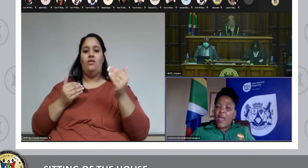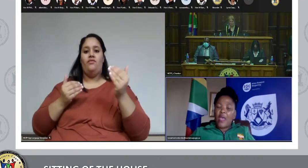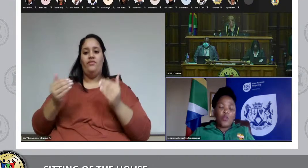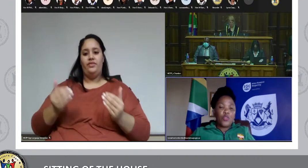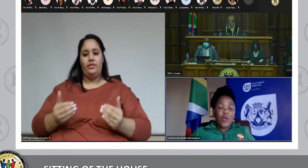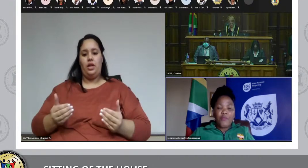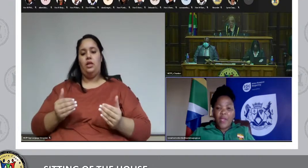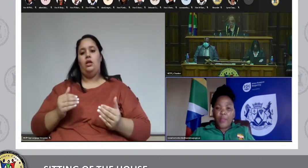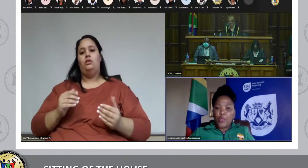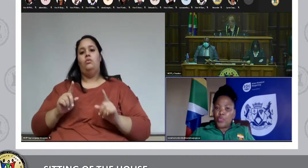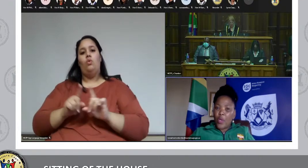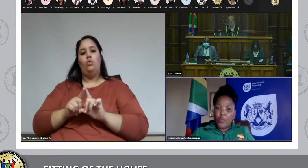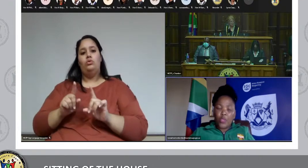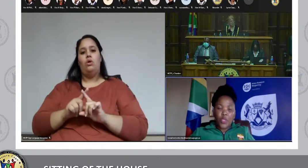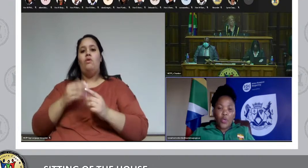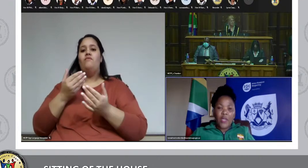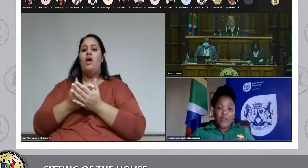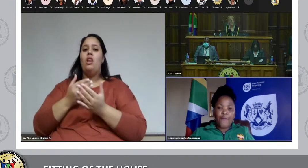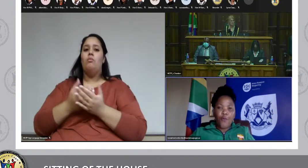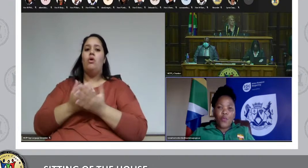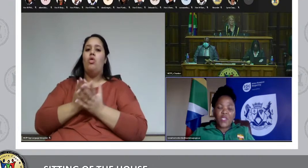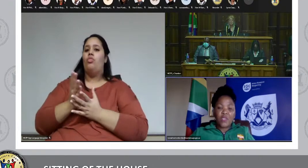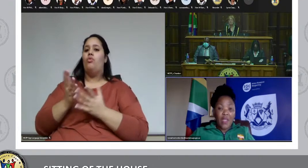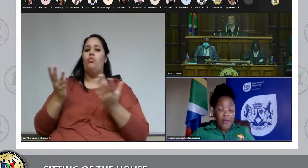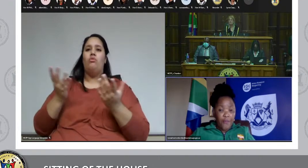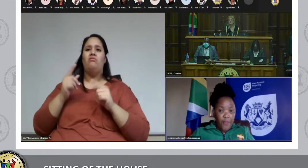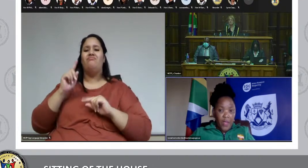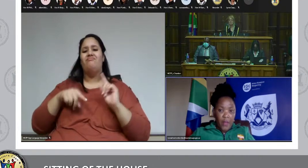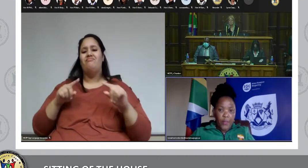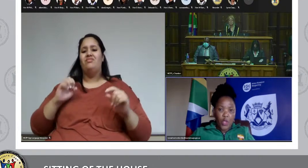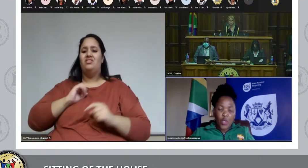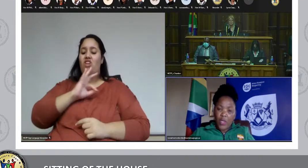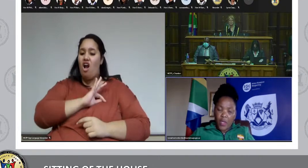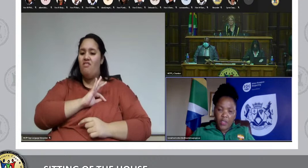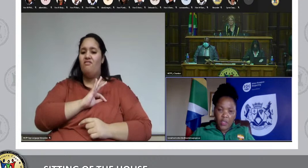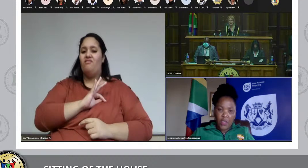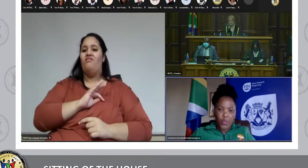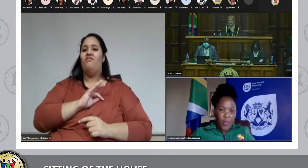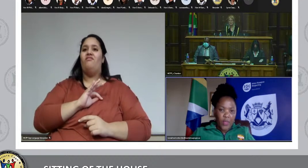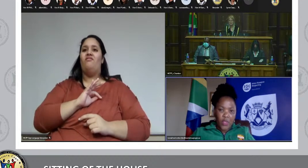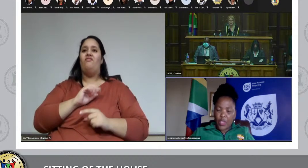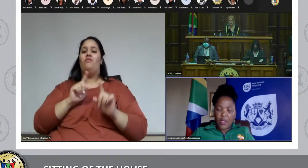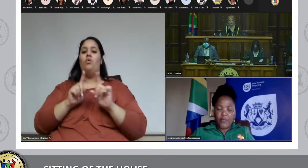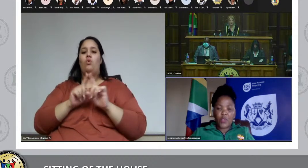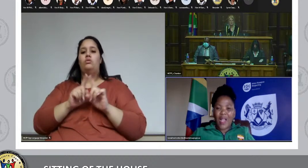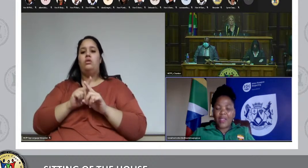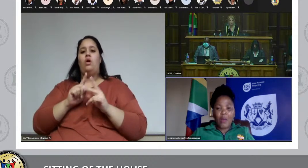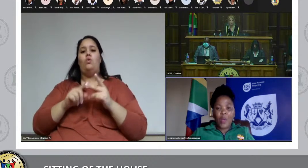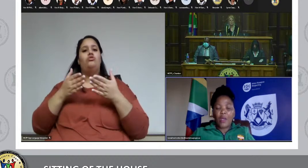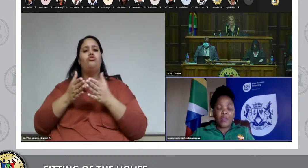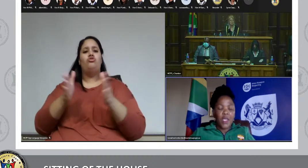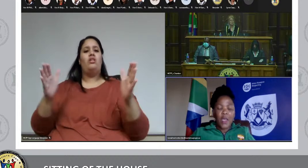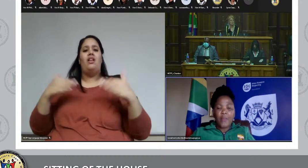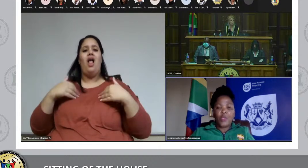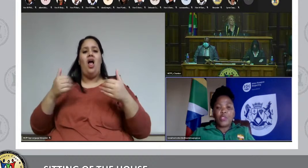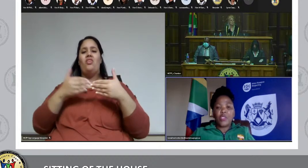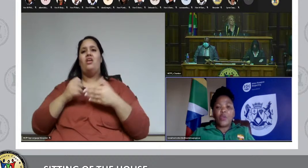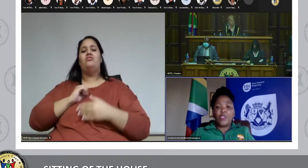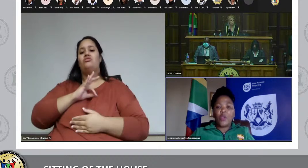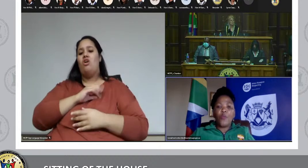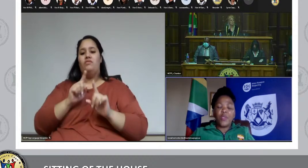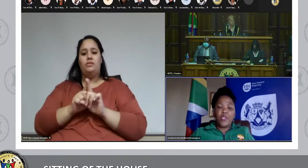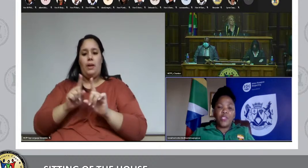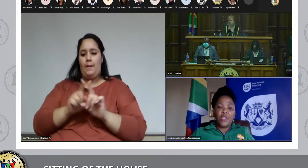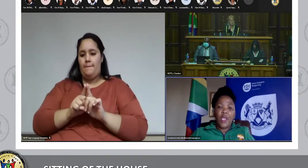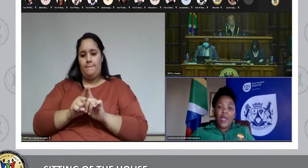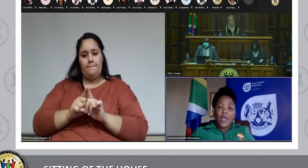facility and also available throughout, not only for the staff, not only nurses, I'm talking about the general healthcare workers, because